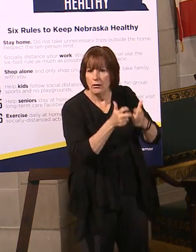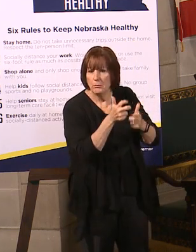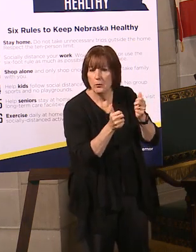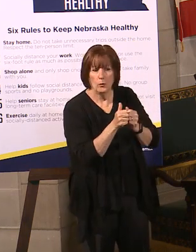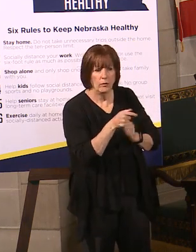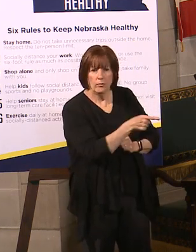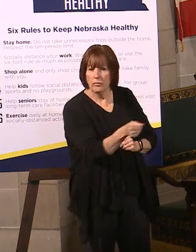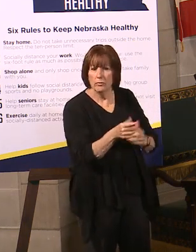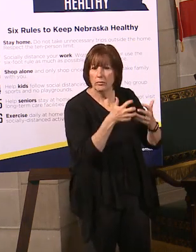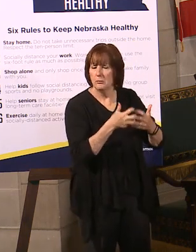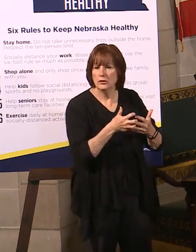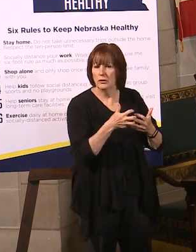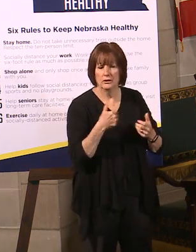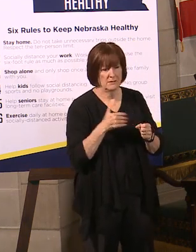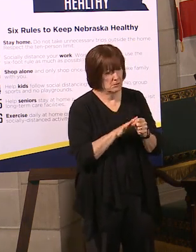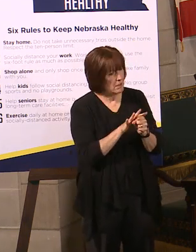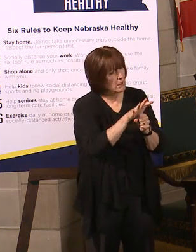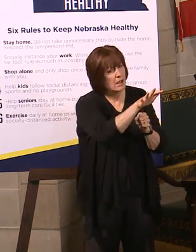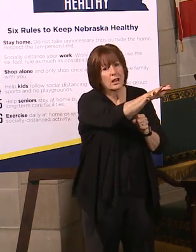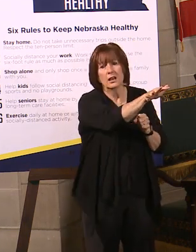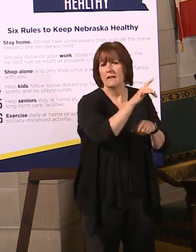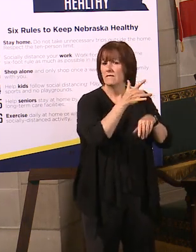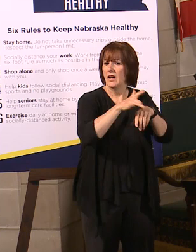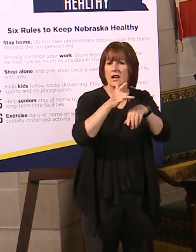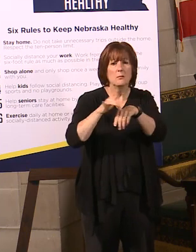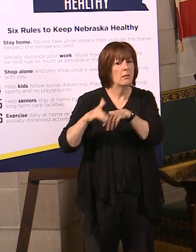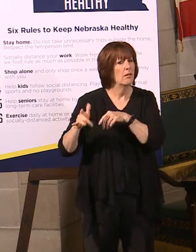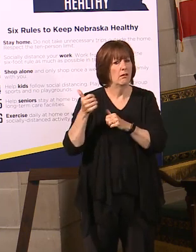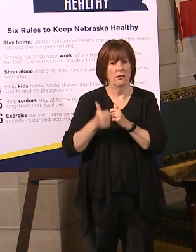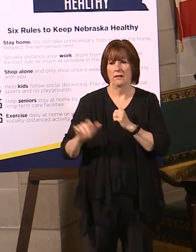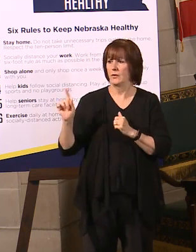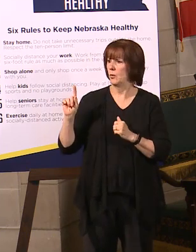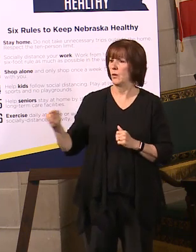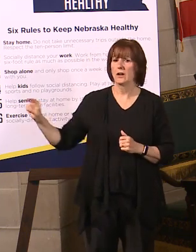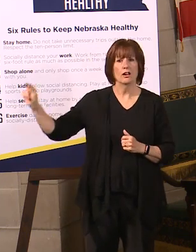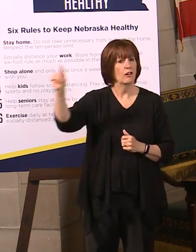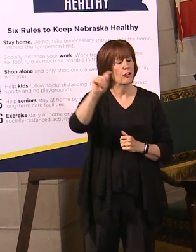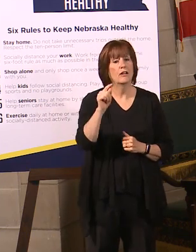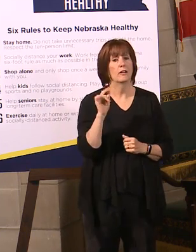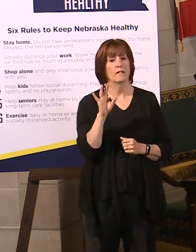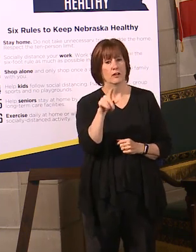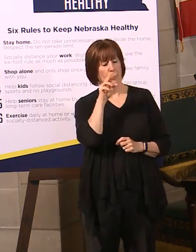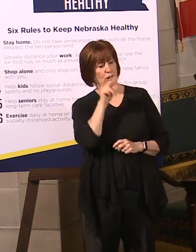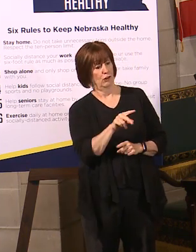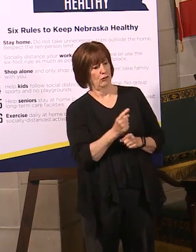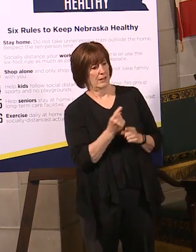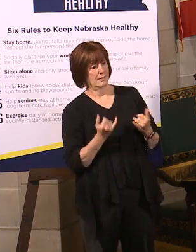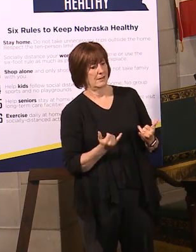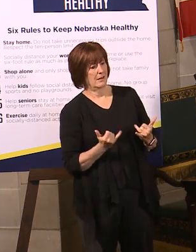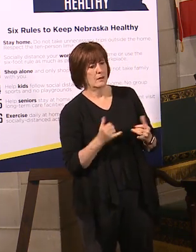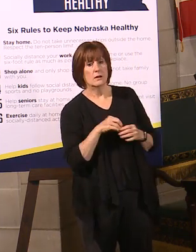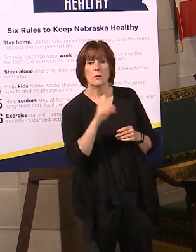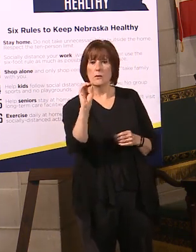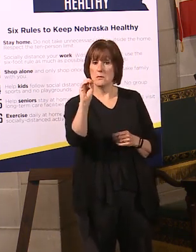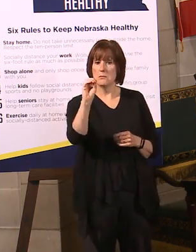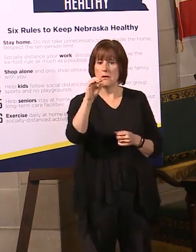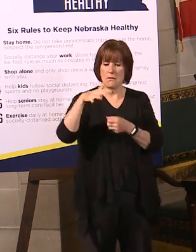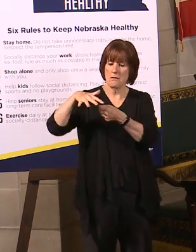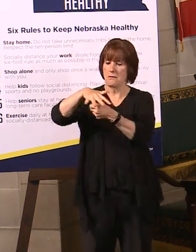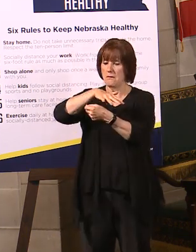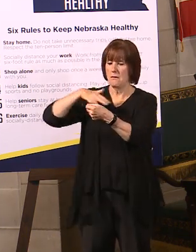state. We've had plenty of capacity just about every place you go. So for example, if you look at right now in the Omaha metro